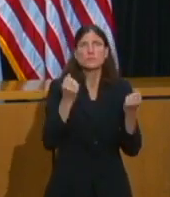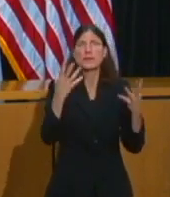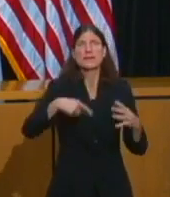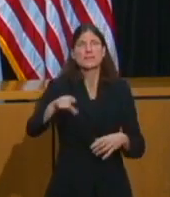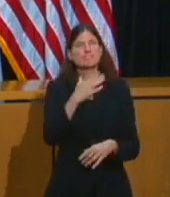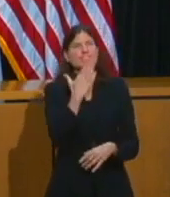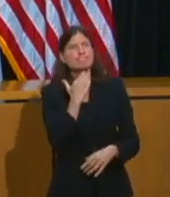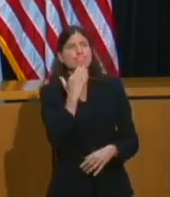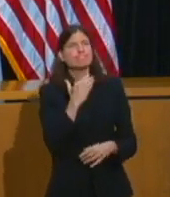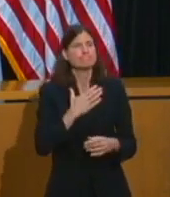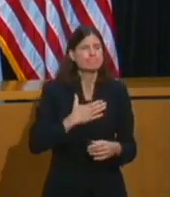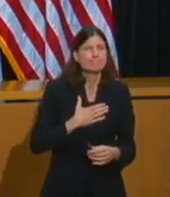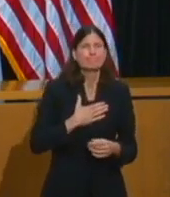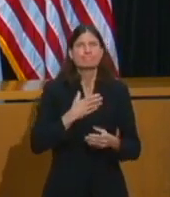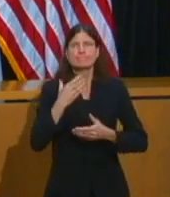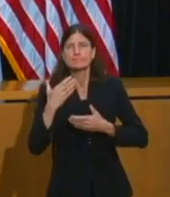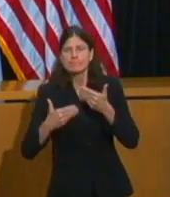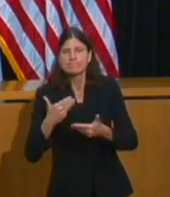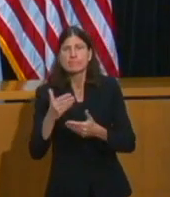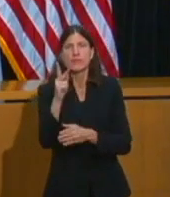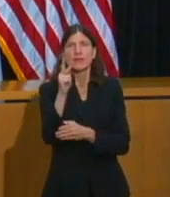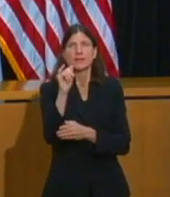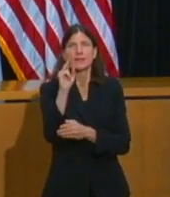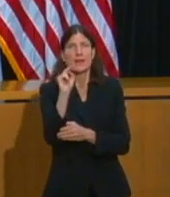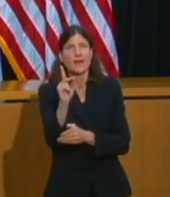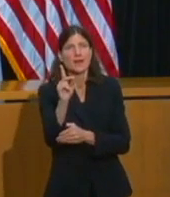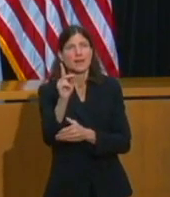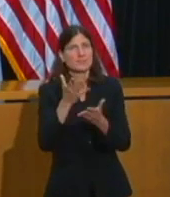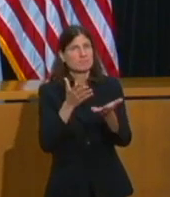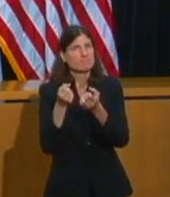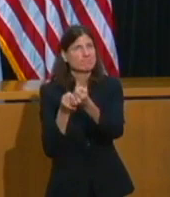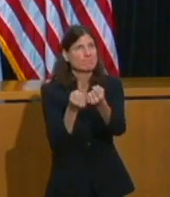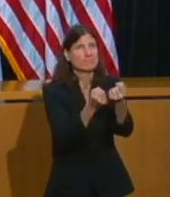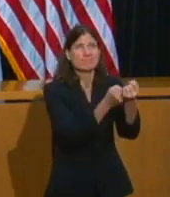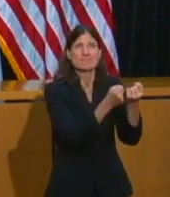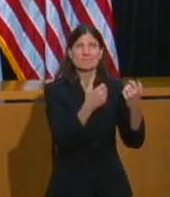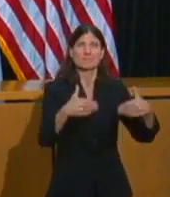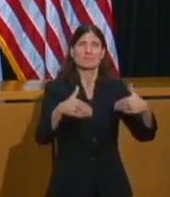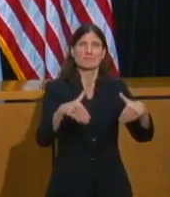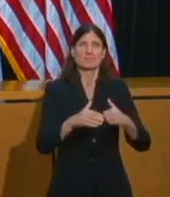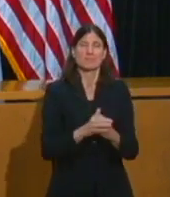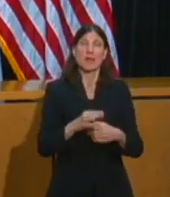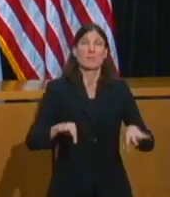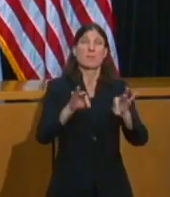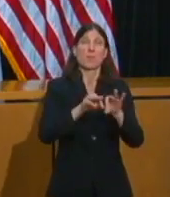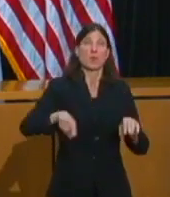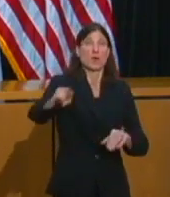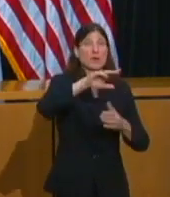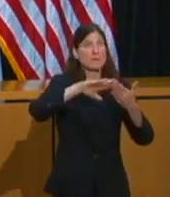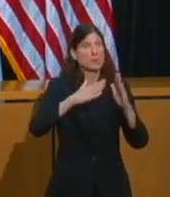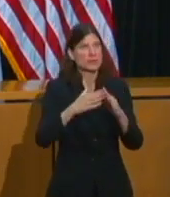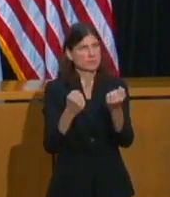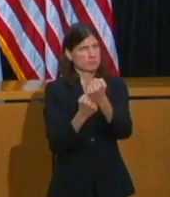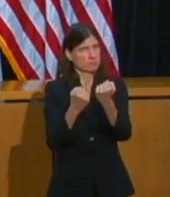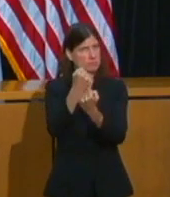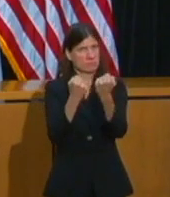you. That's real leadership, offering kindness and supporting one another when it's needed